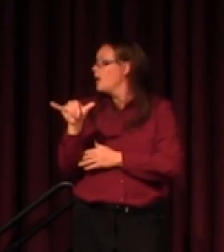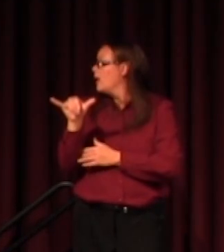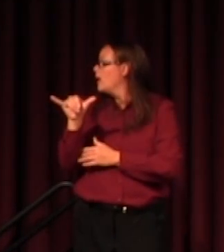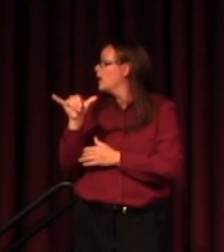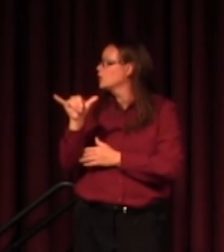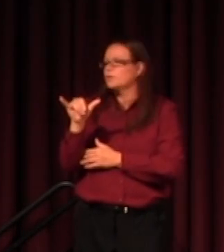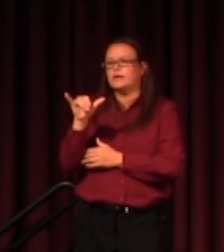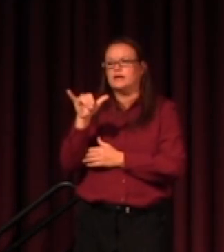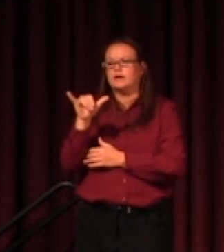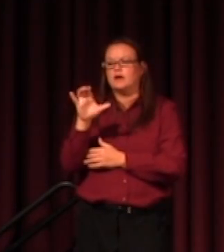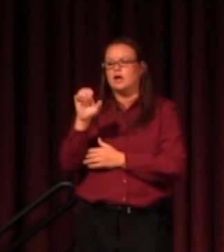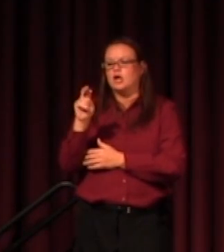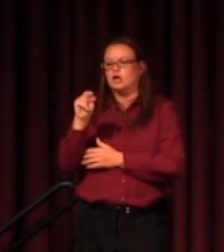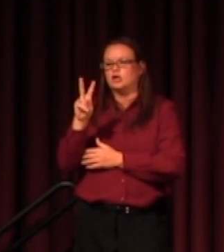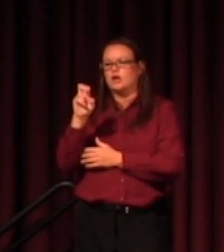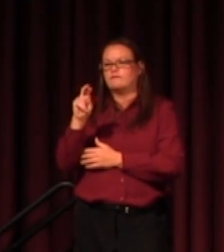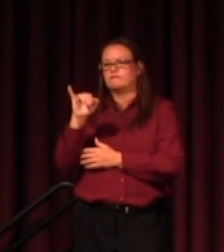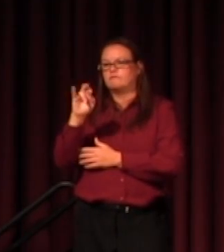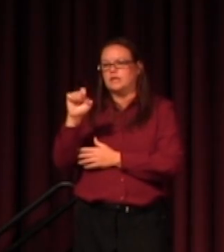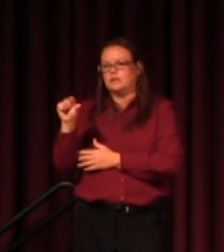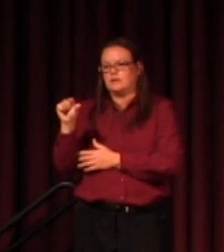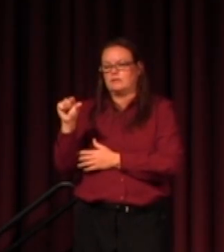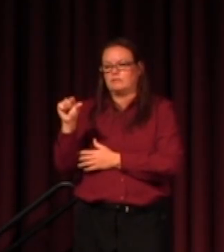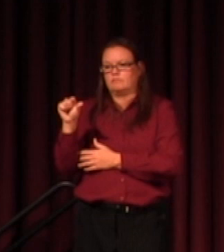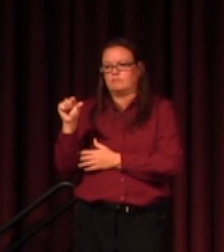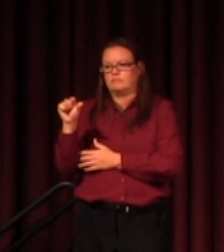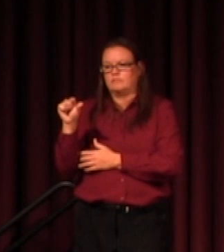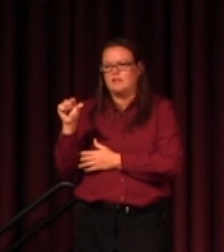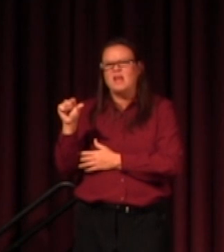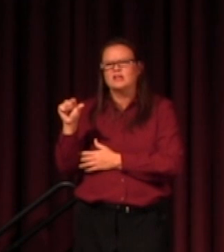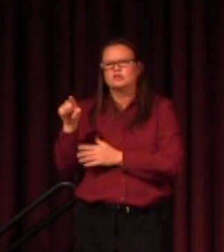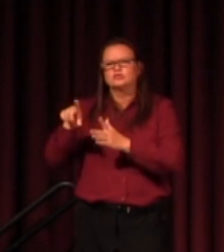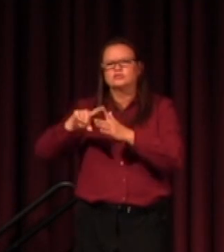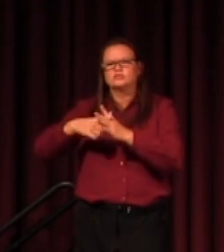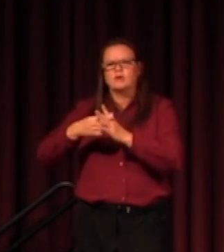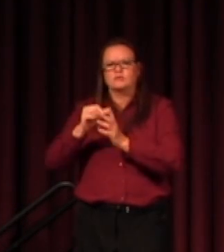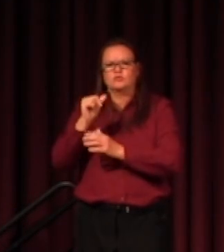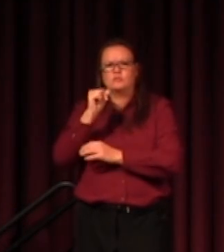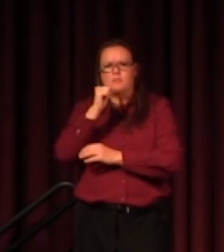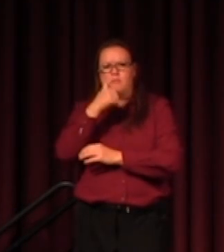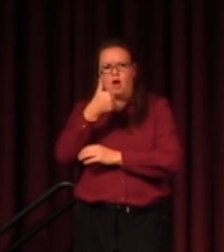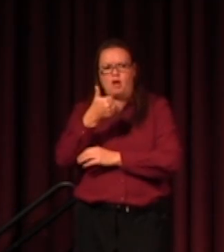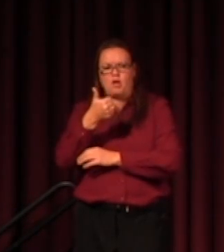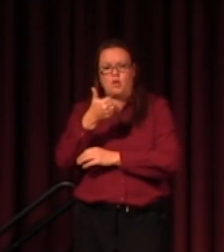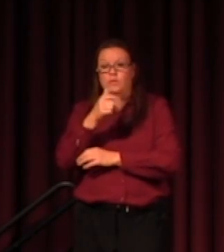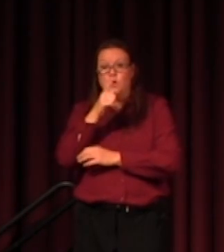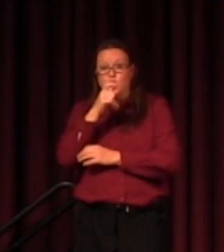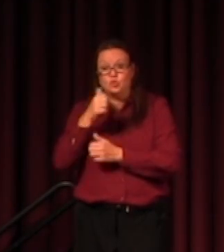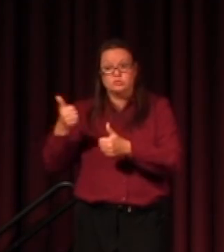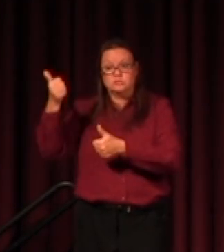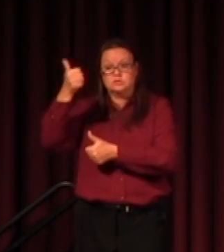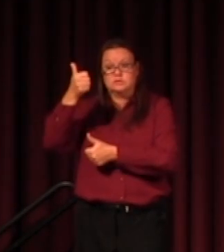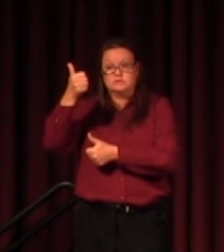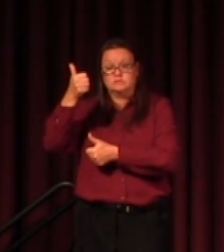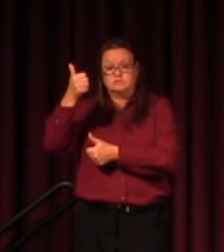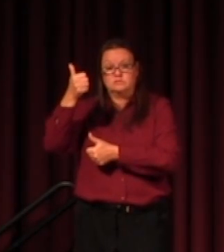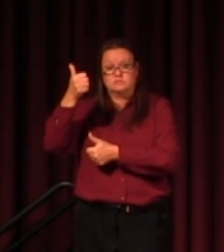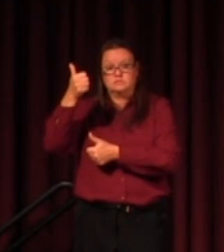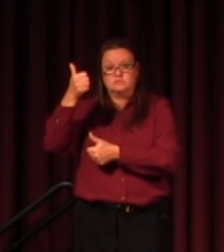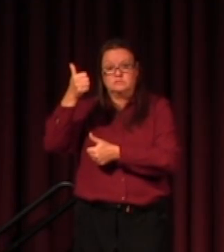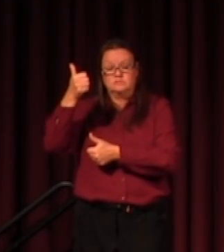It'll be kicked off, I think, on the heels of the conference that's happening tomorrow, headed up by the head of the